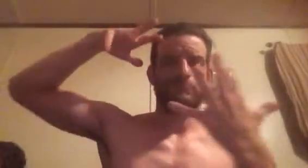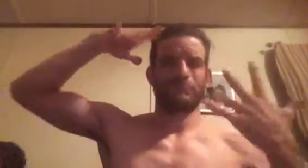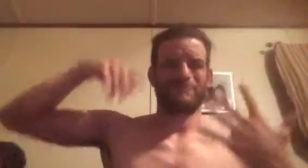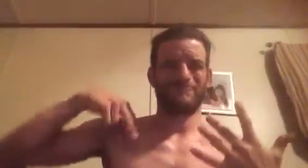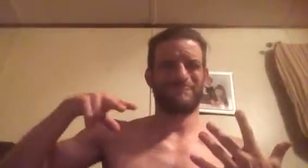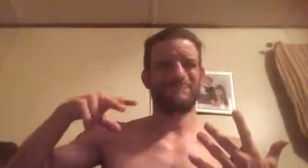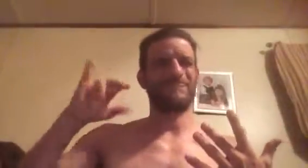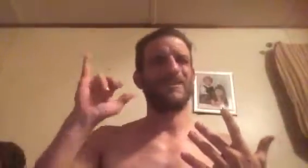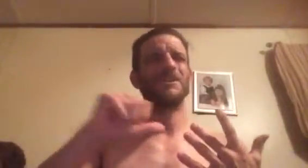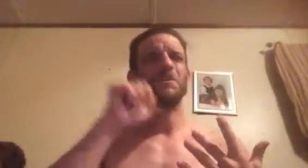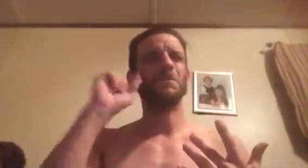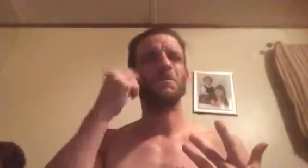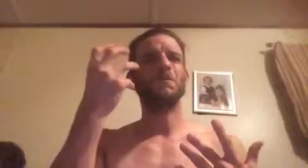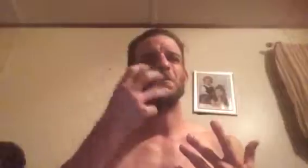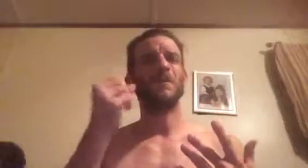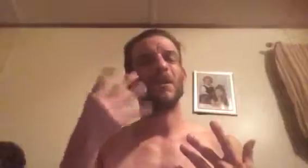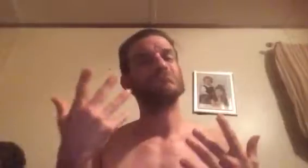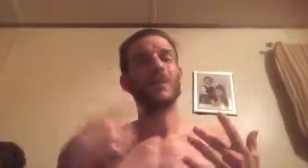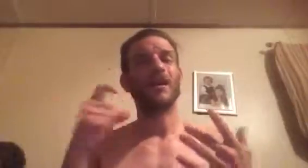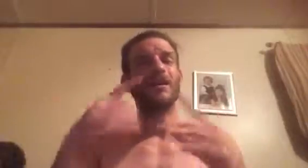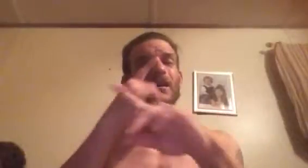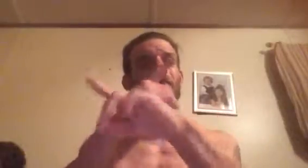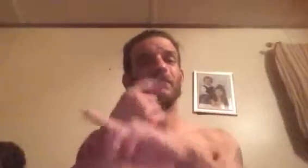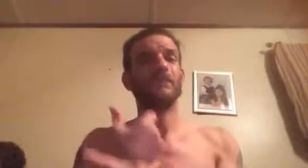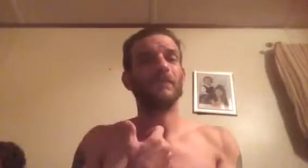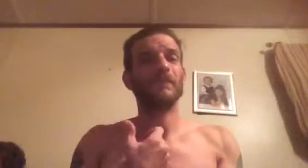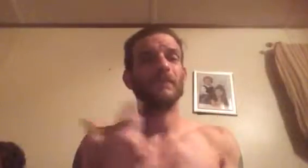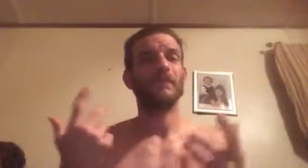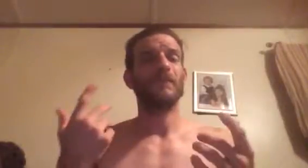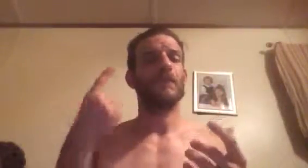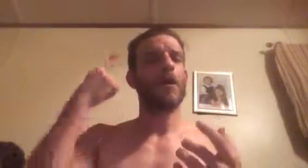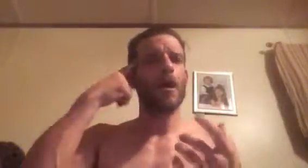Look, this year the offense keeps the defense off the field. Safe wins.